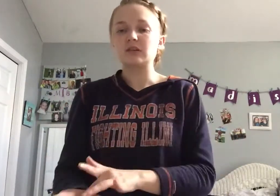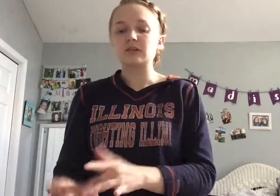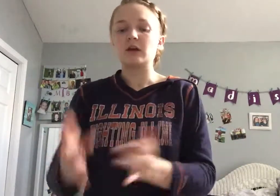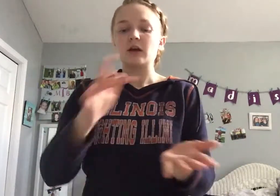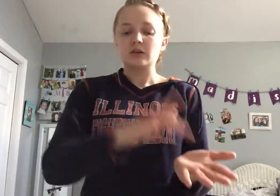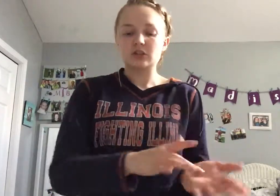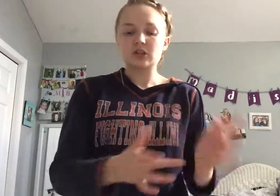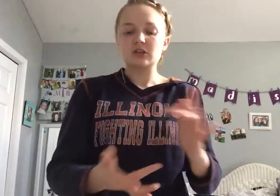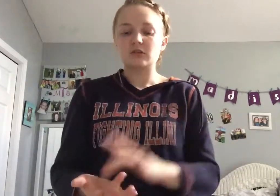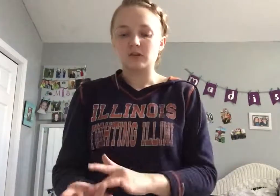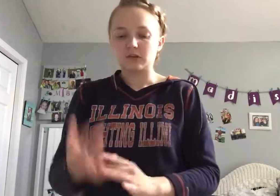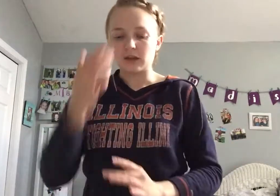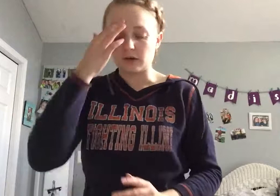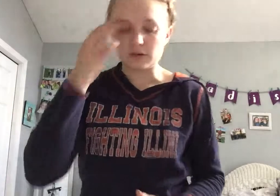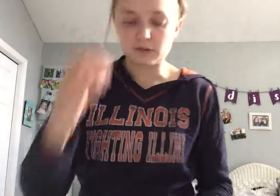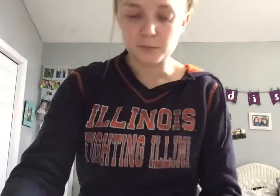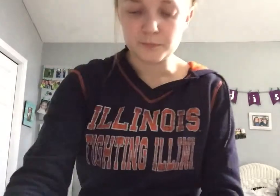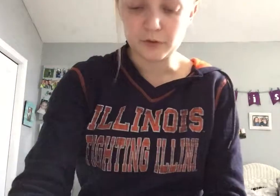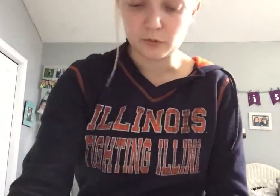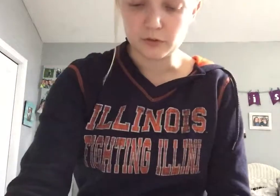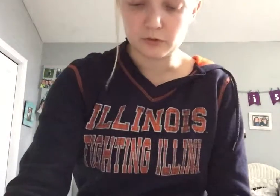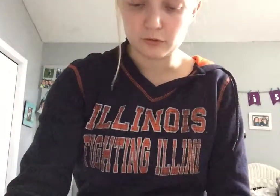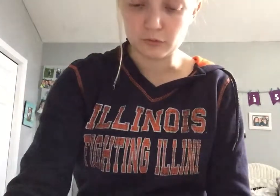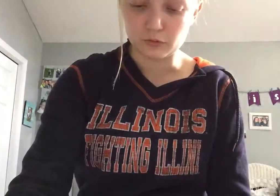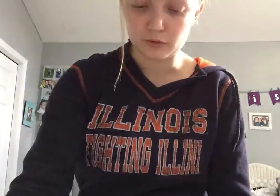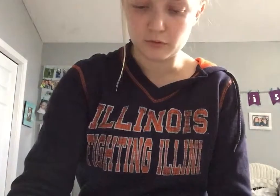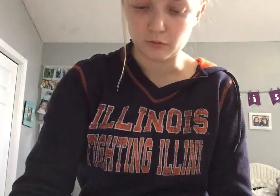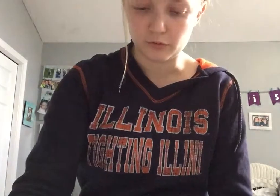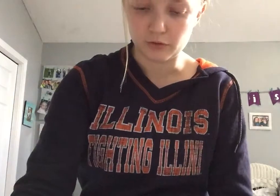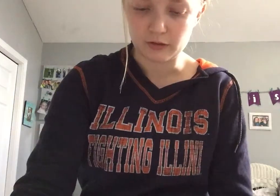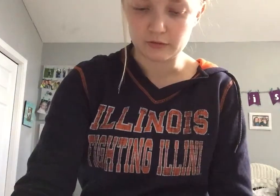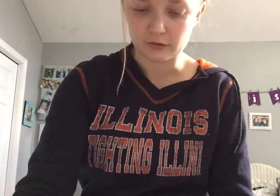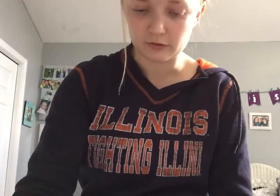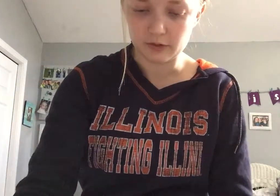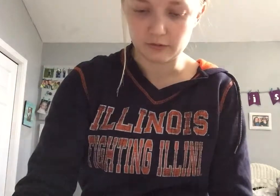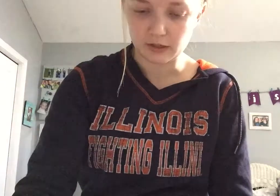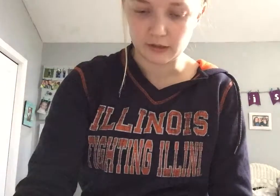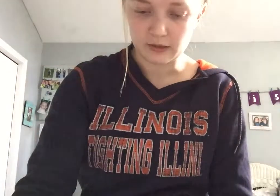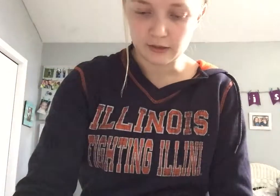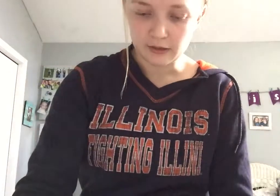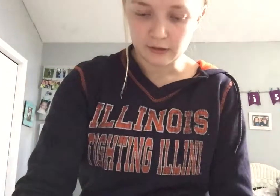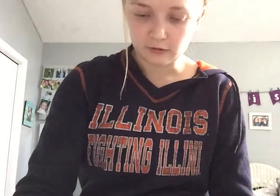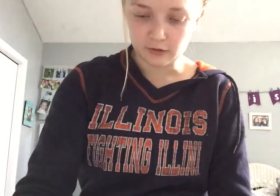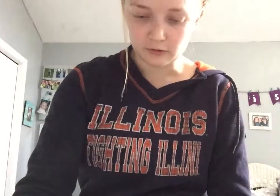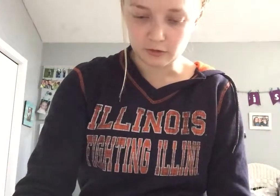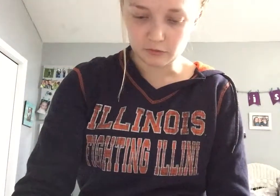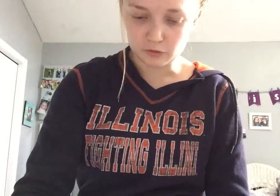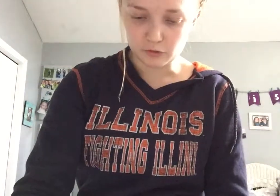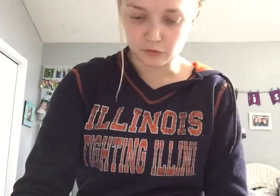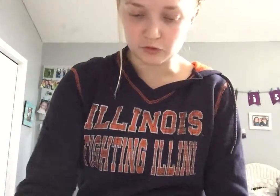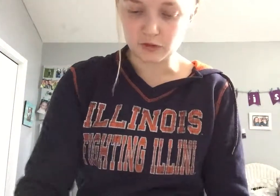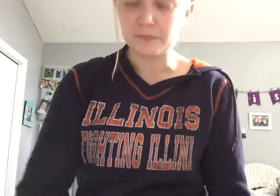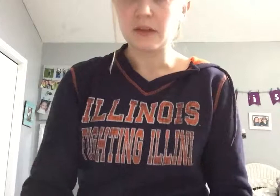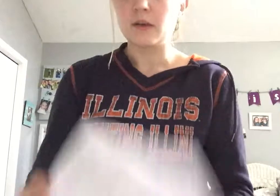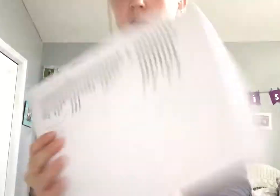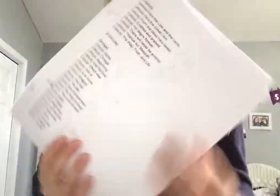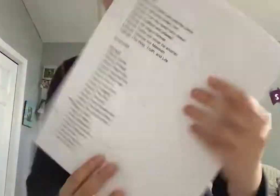Jesus, Jesus. And there's 1, 2, 3, 4, 5, 6, 7, 8, 9, 10, 11, 12, 13.